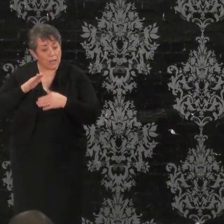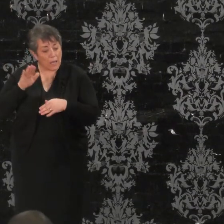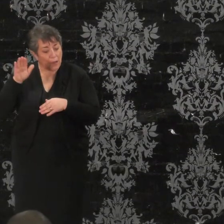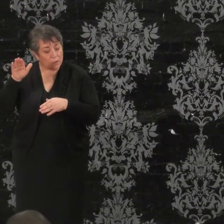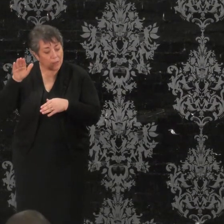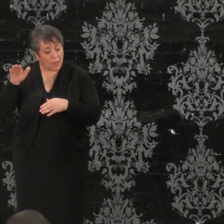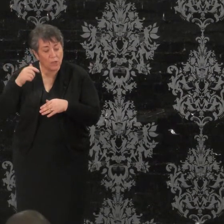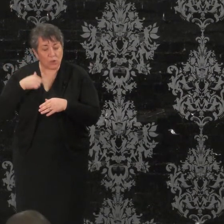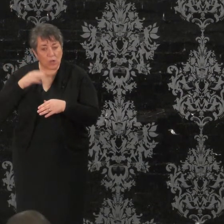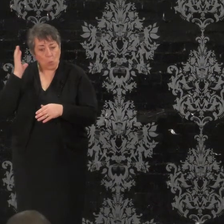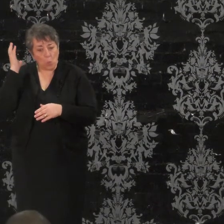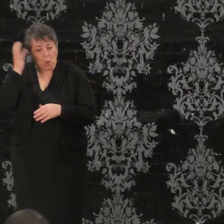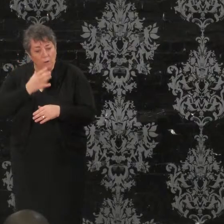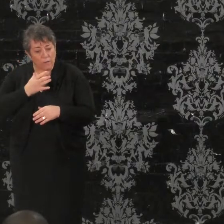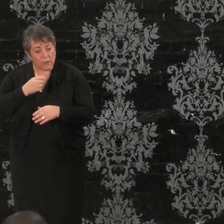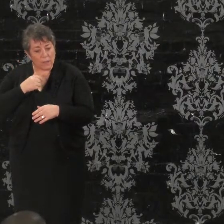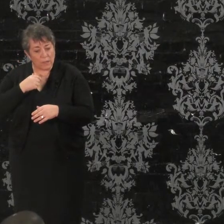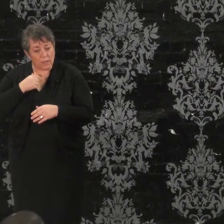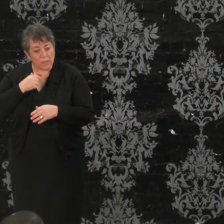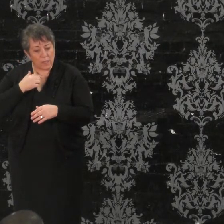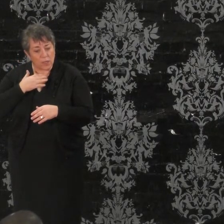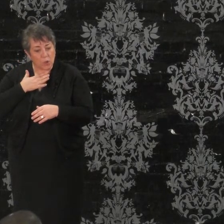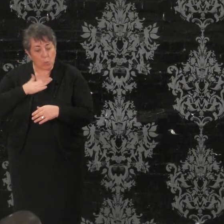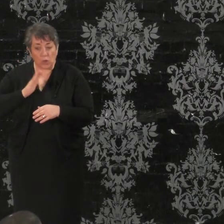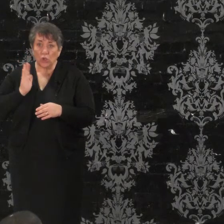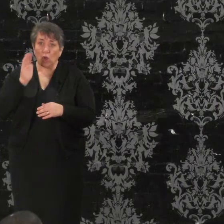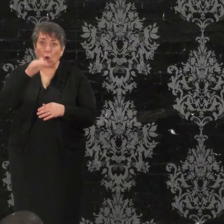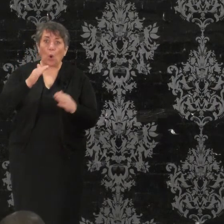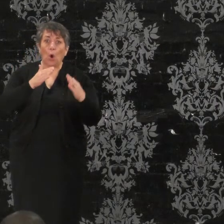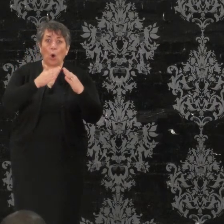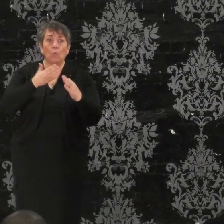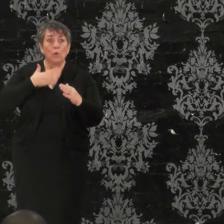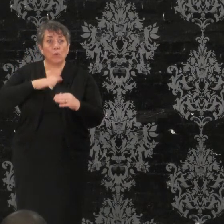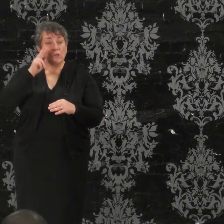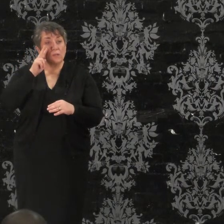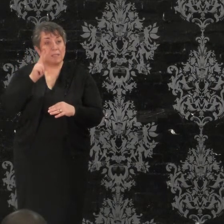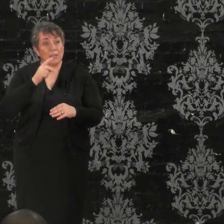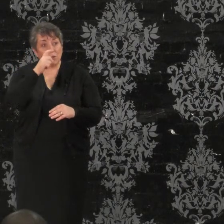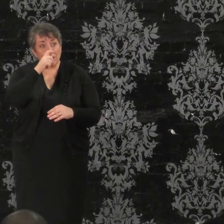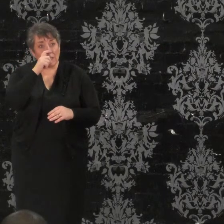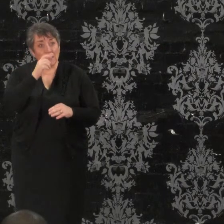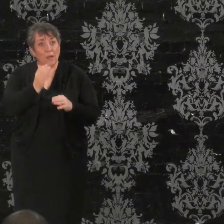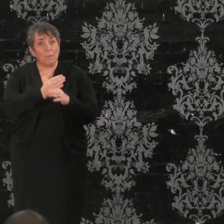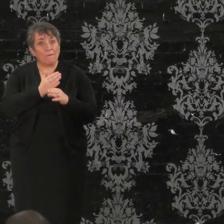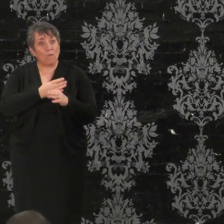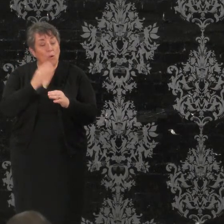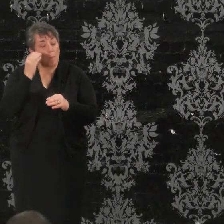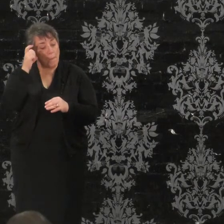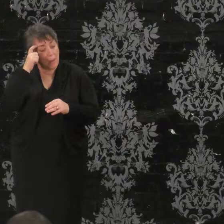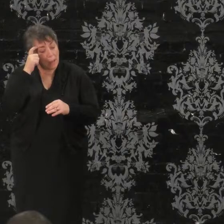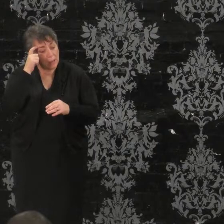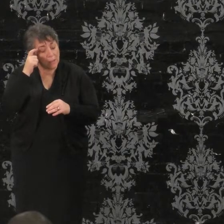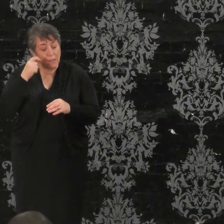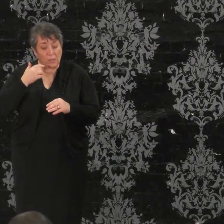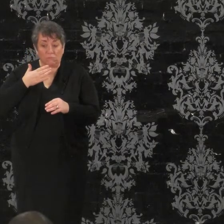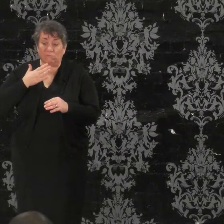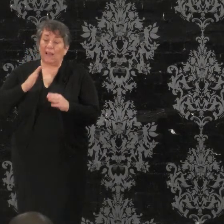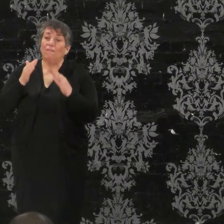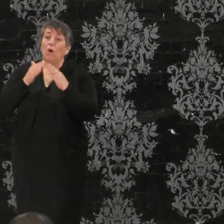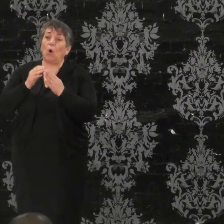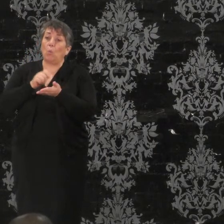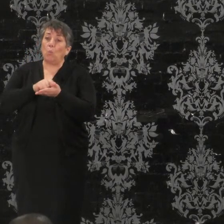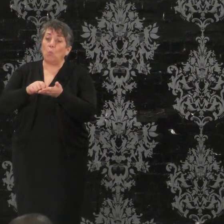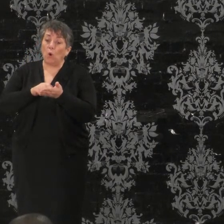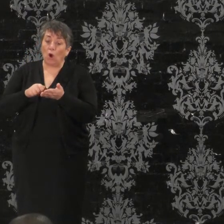worried. You don't want to be home too late. You want to see your sister before she falls asleep. You have homework to do. You